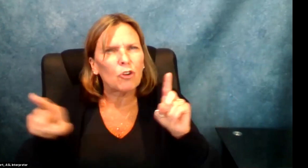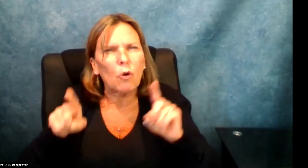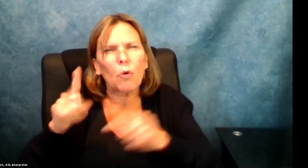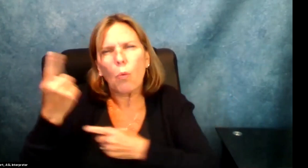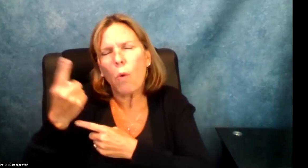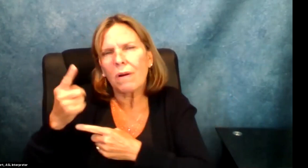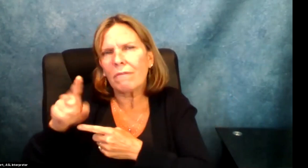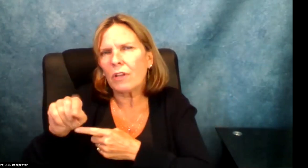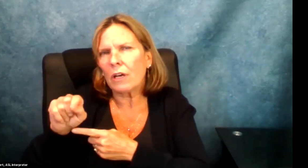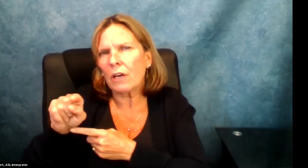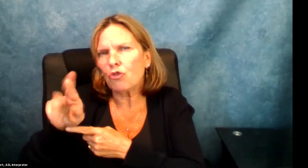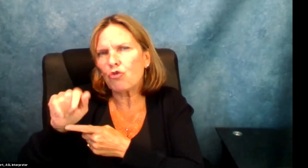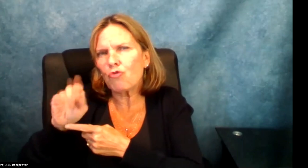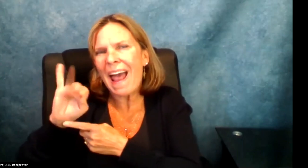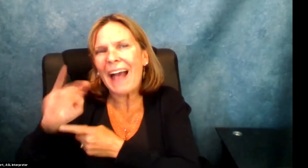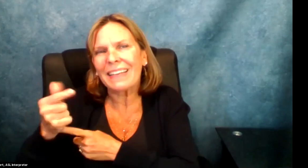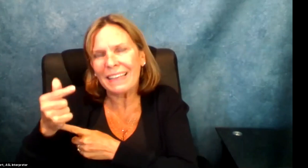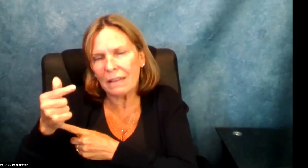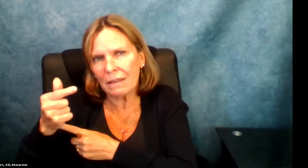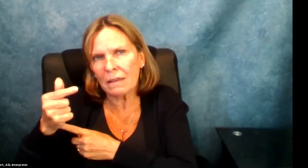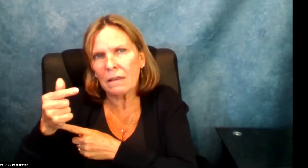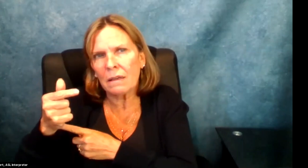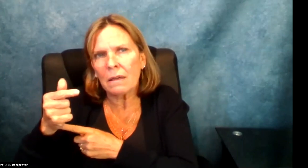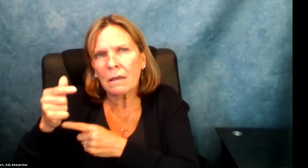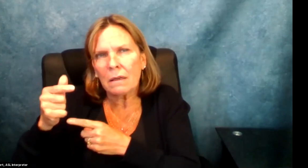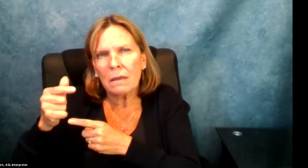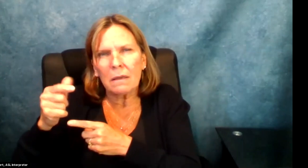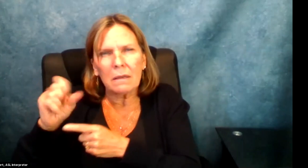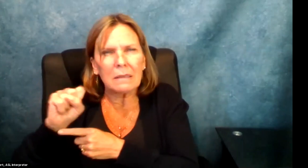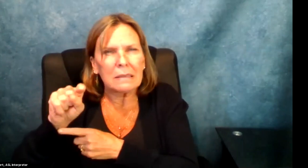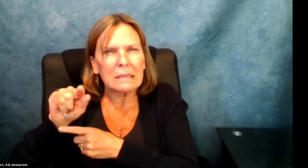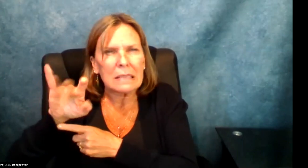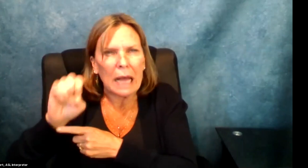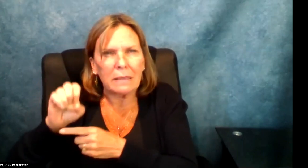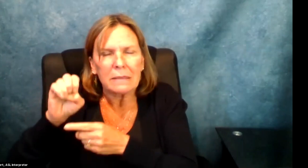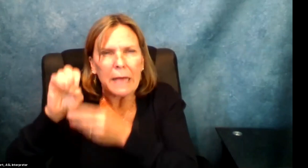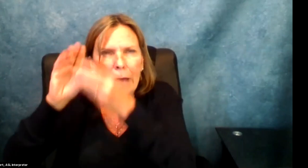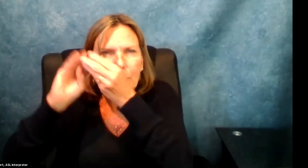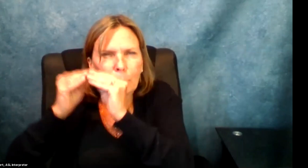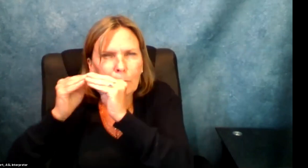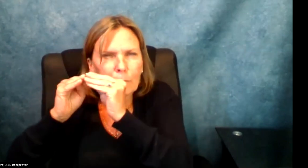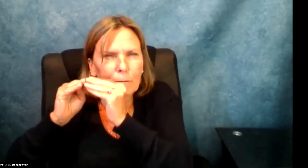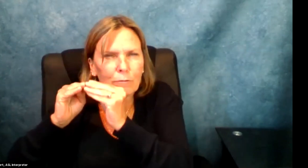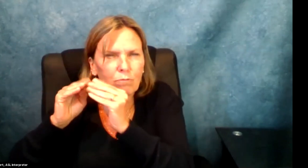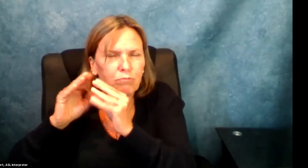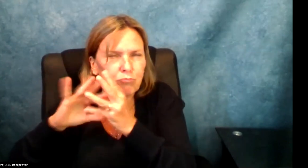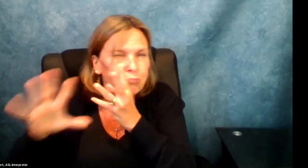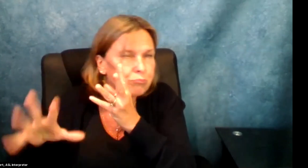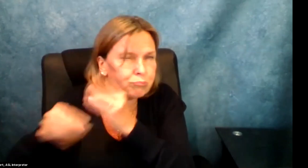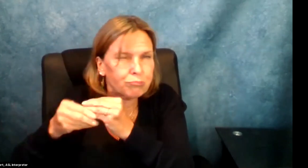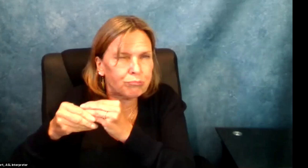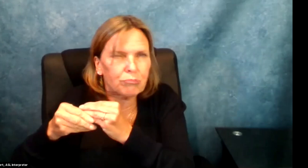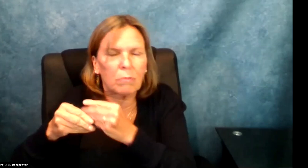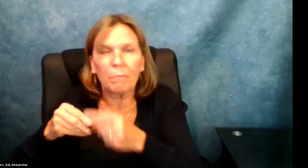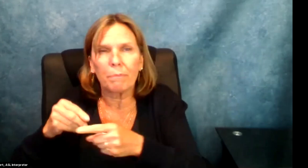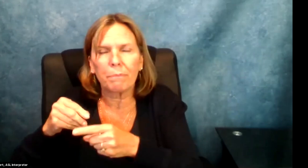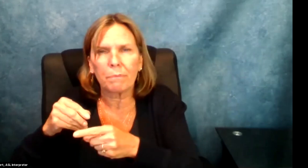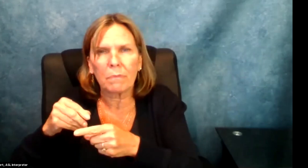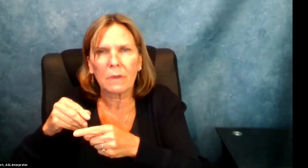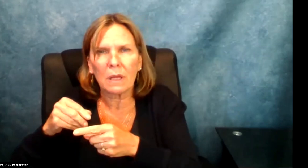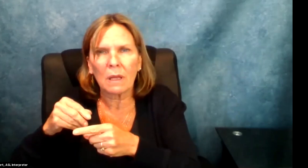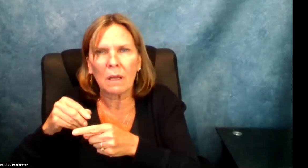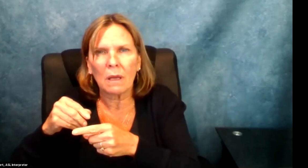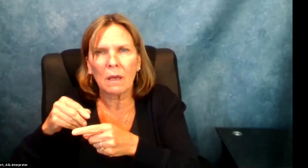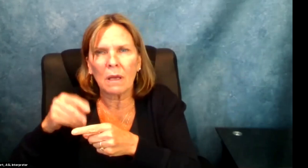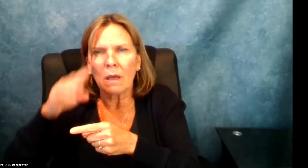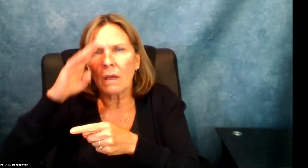sites that tracks vaccination. And the Vermont, you know, I did want to bring up the point about this when people are curious about